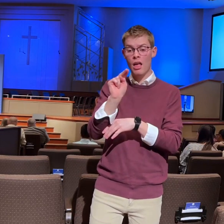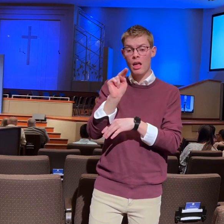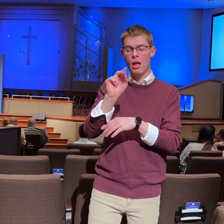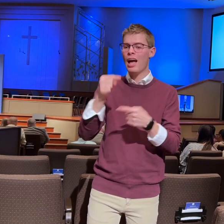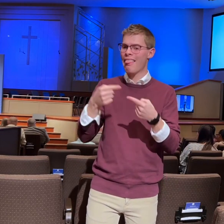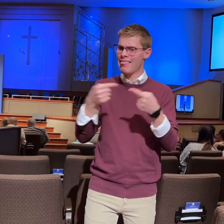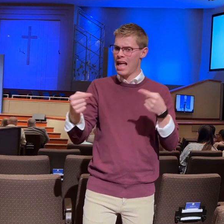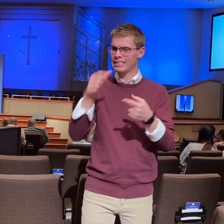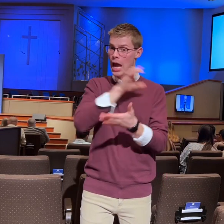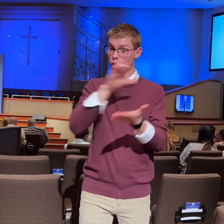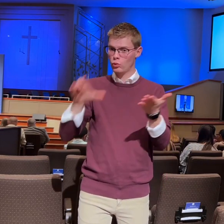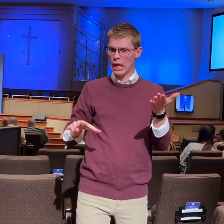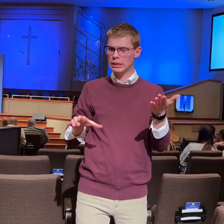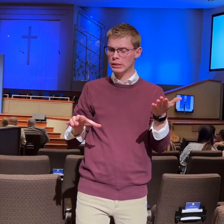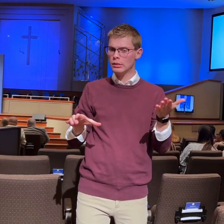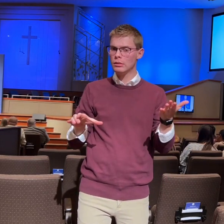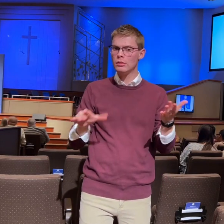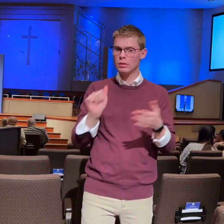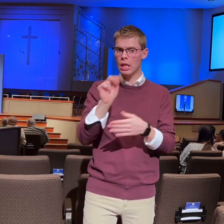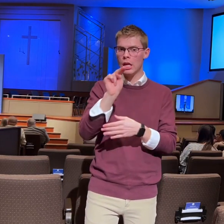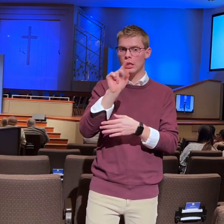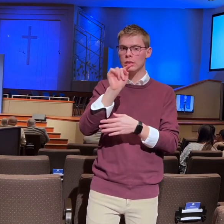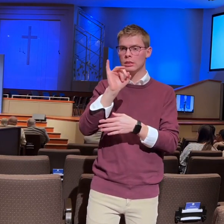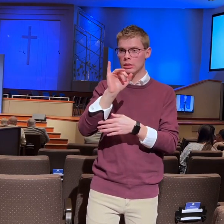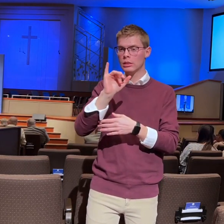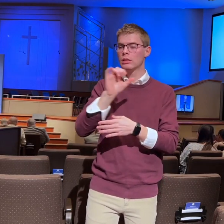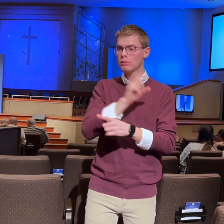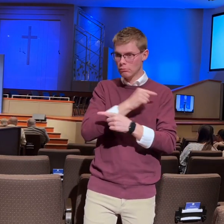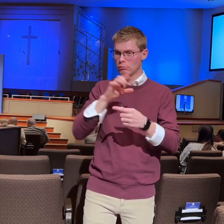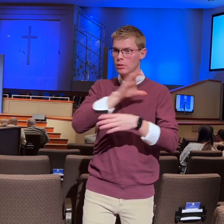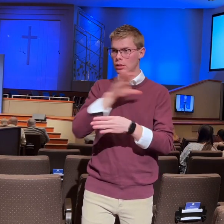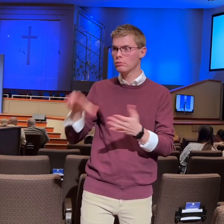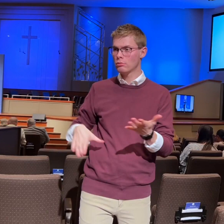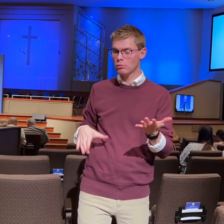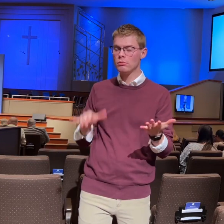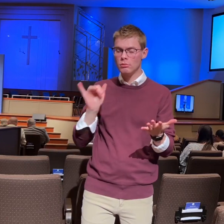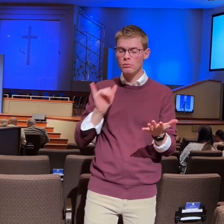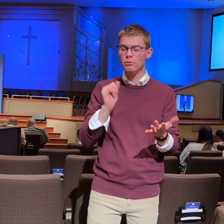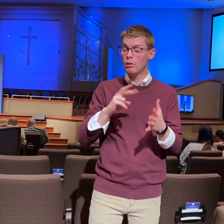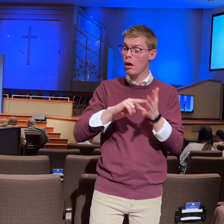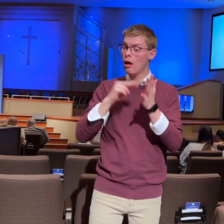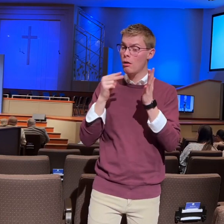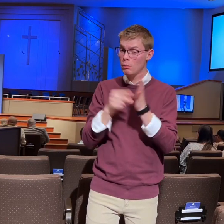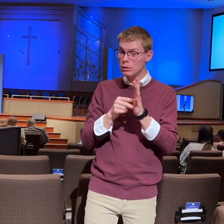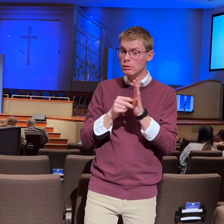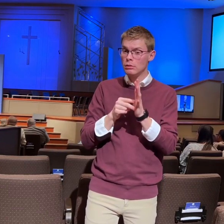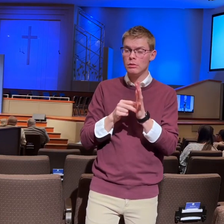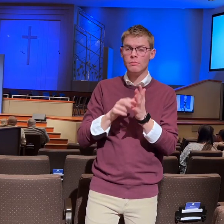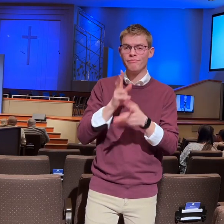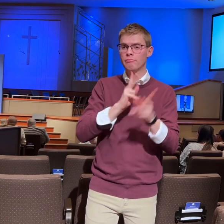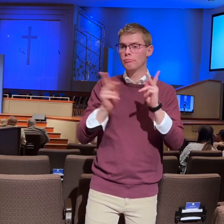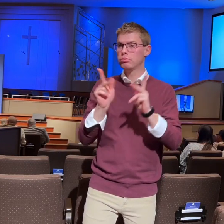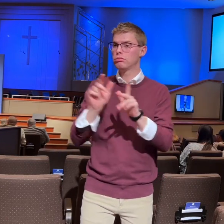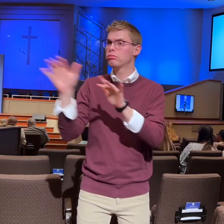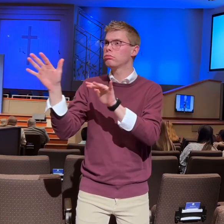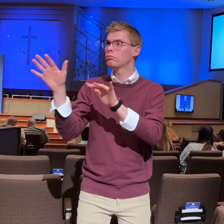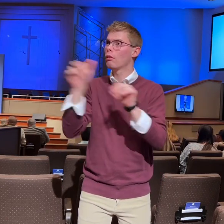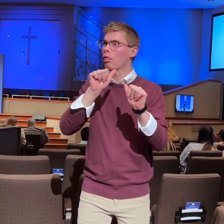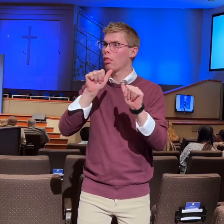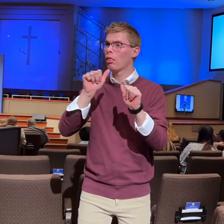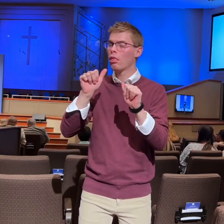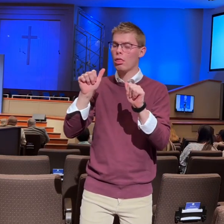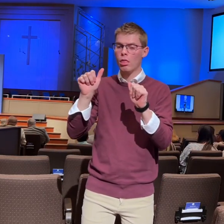falling away. And the word here is apostasia. It means a defection. It means a forsaking.